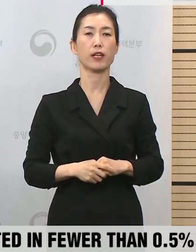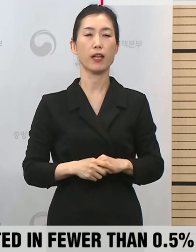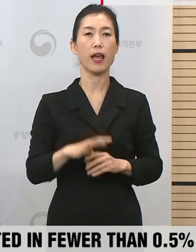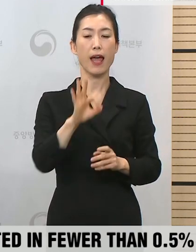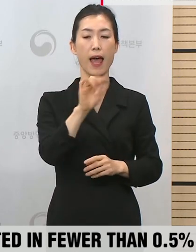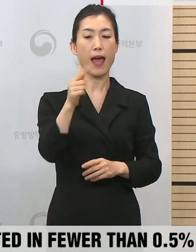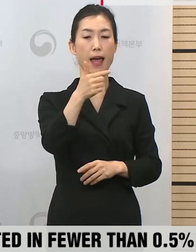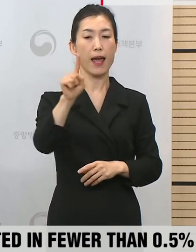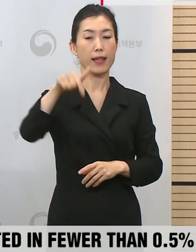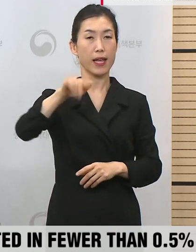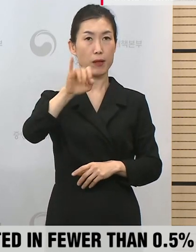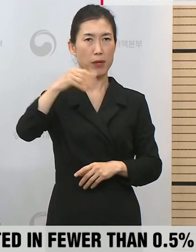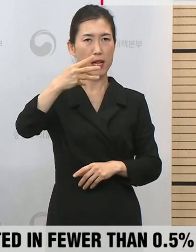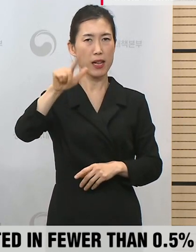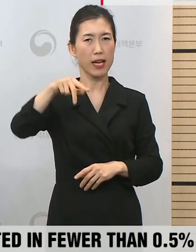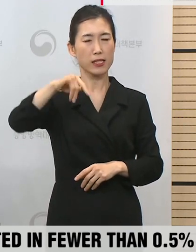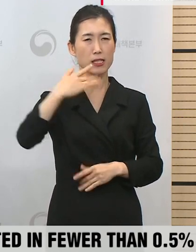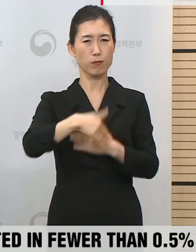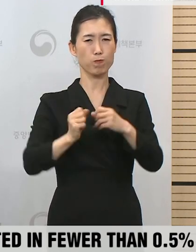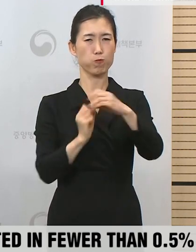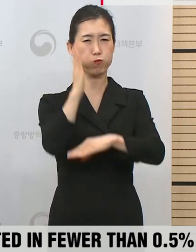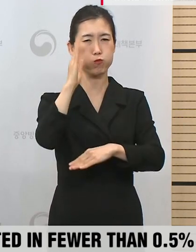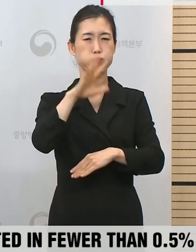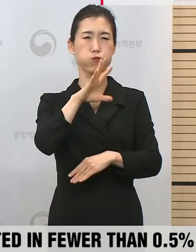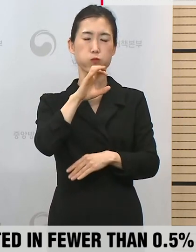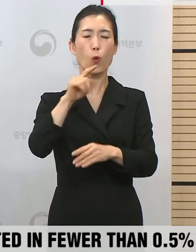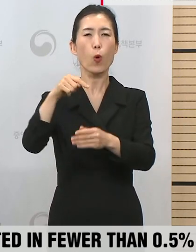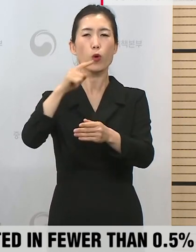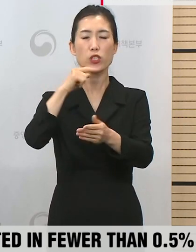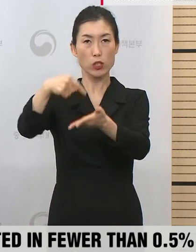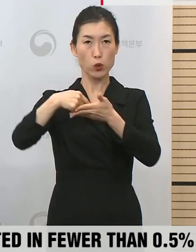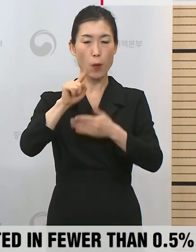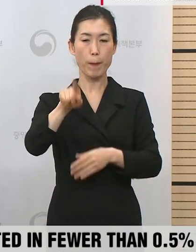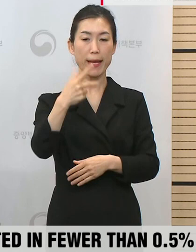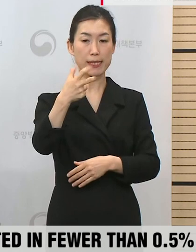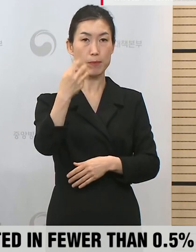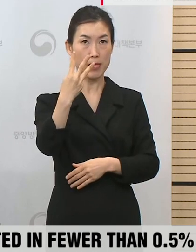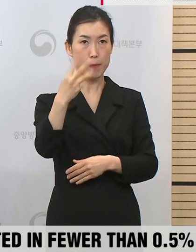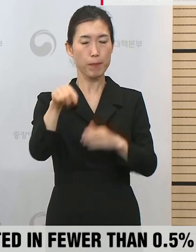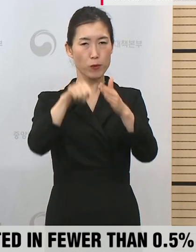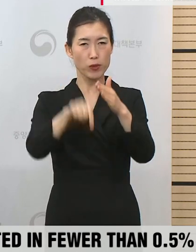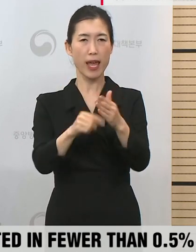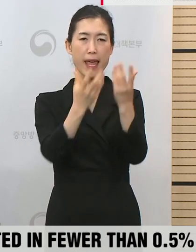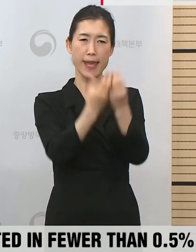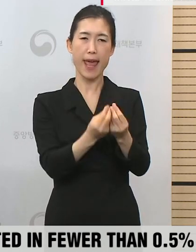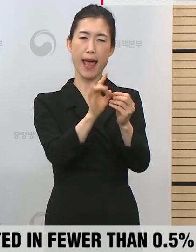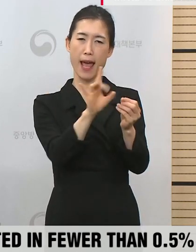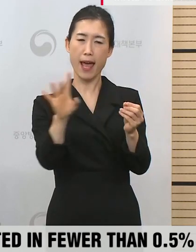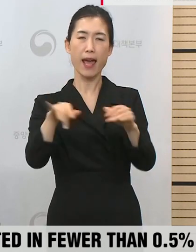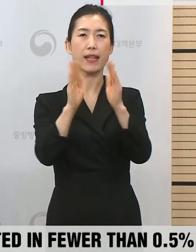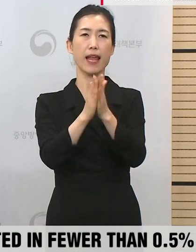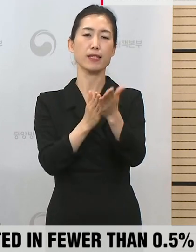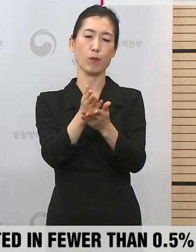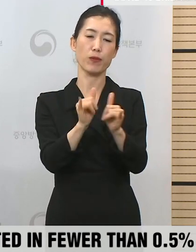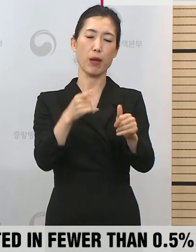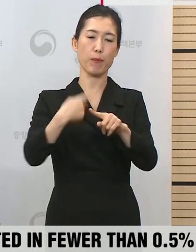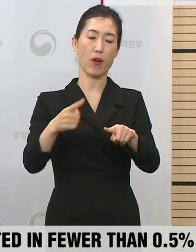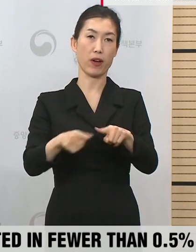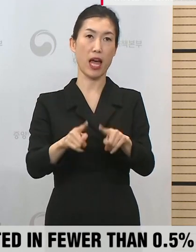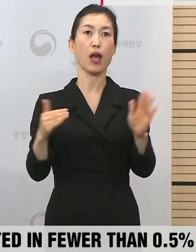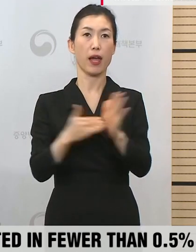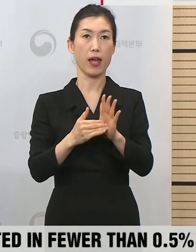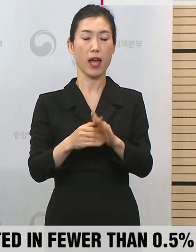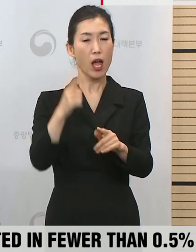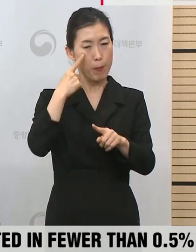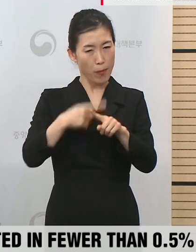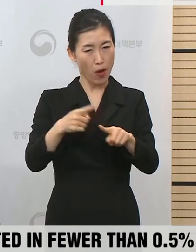analysis being conducted by the Vaccine Damage Inspection Committee. And as for the 173 suspected cases of